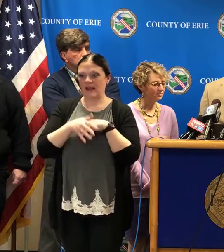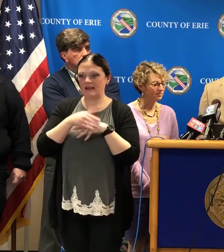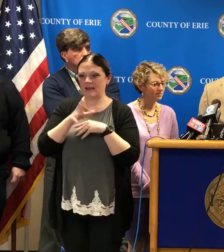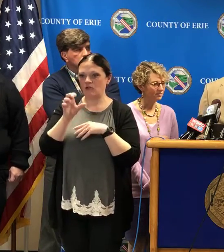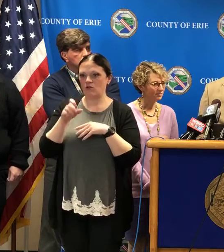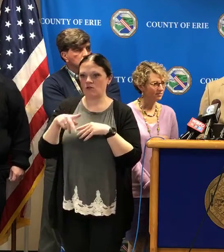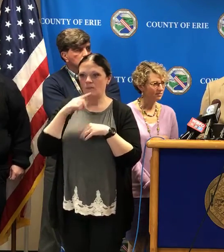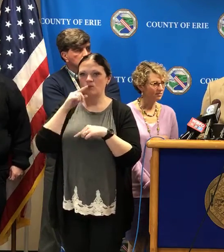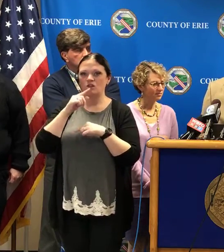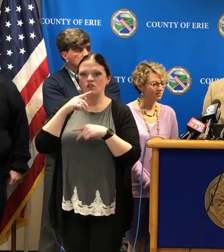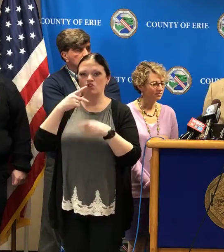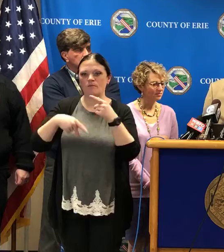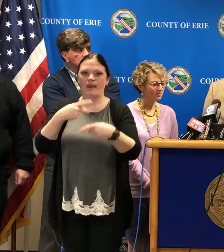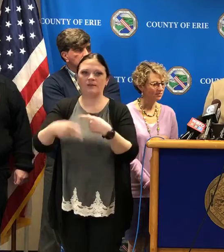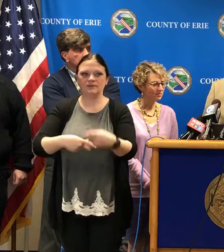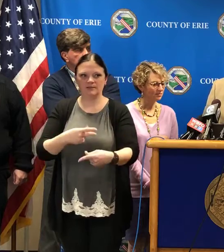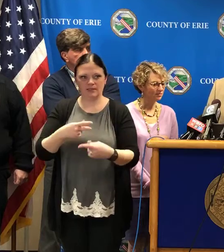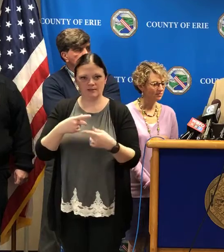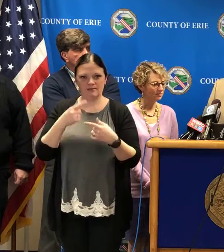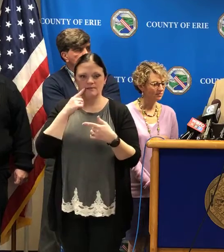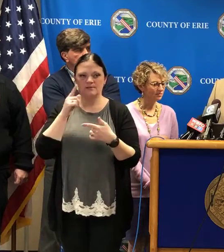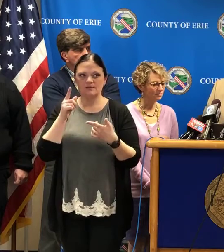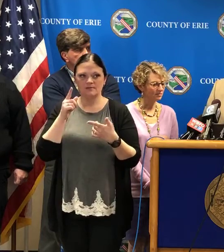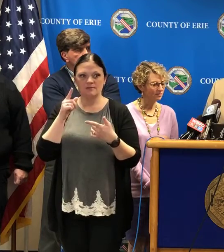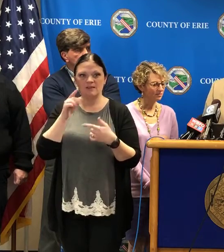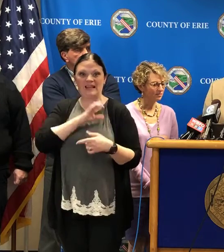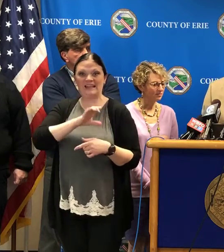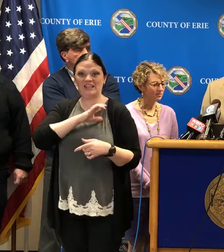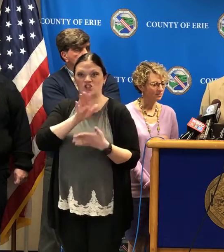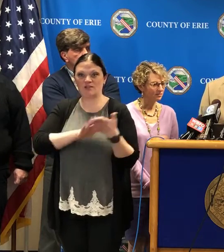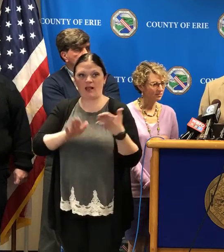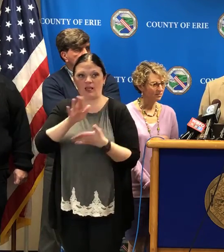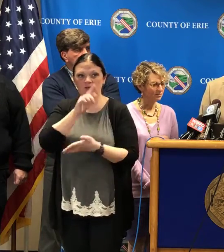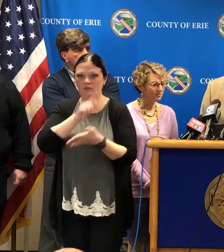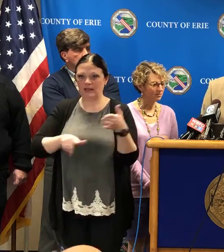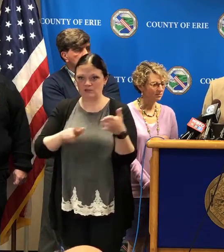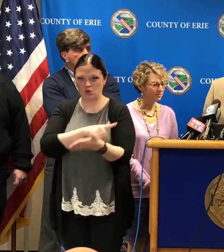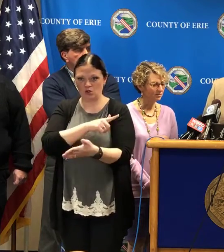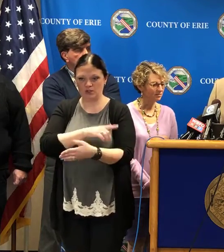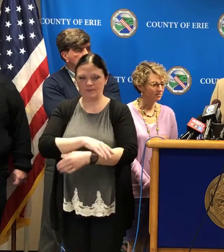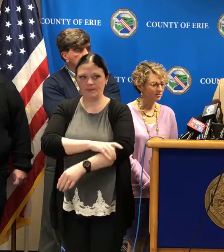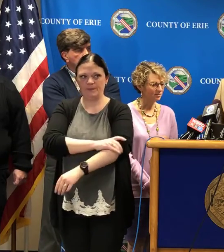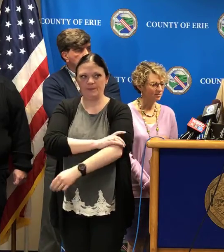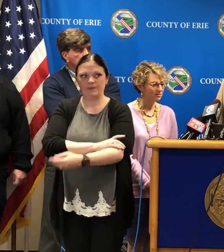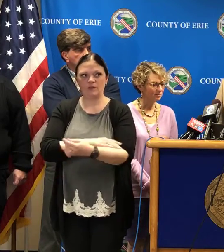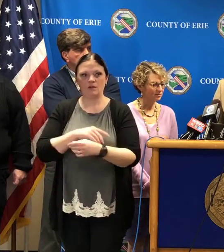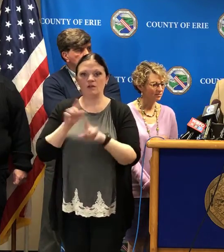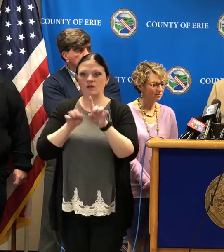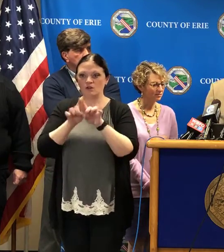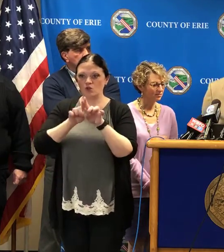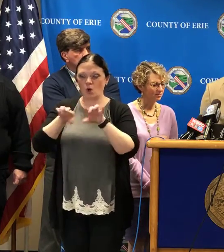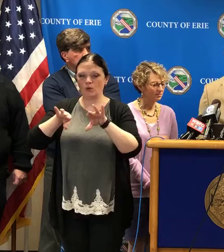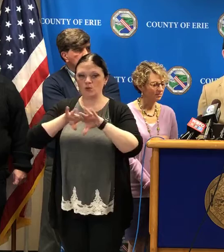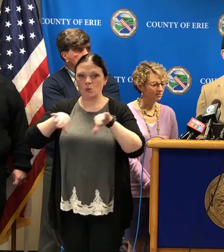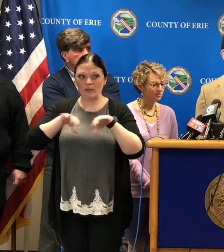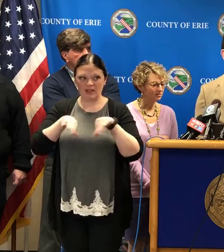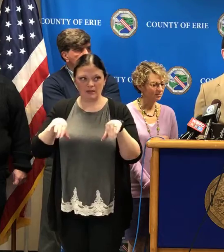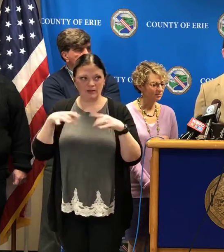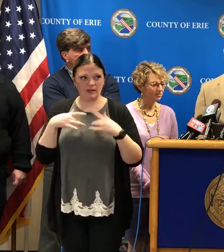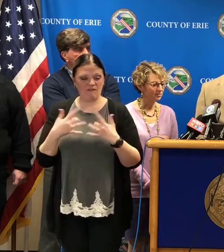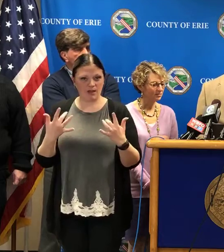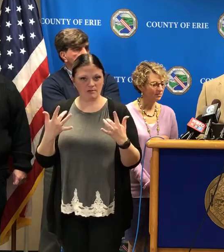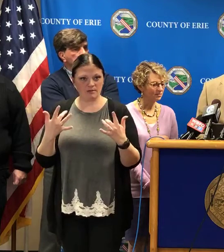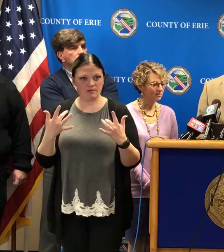2020 Gymnastics Championships, which were scheduled to be held at Canisius College this weekend, have been canceled. The Star Swimming